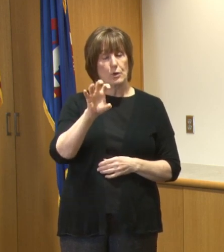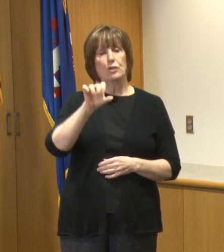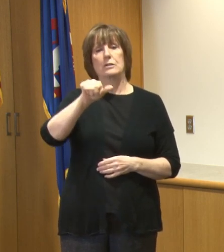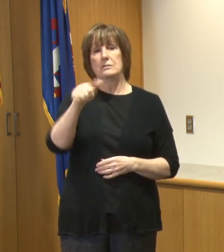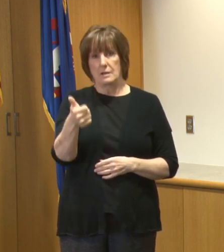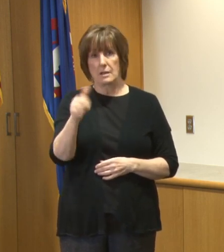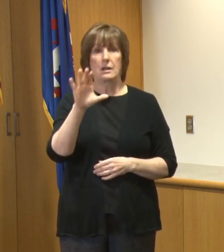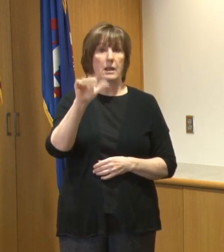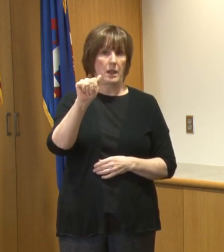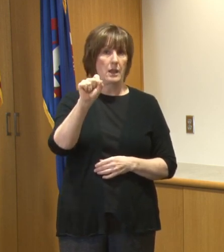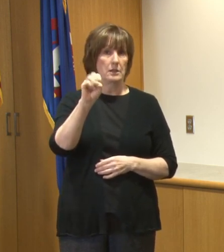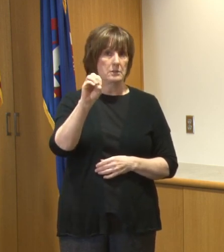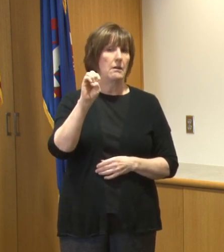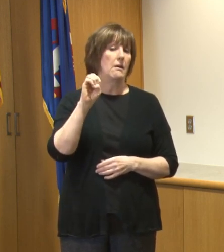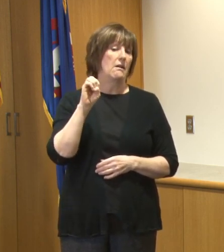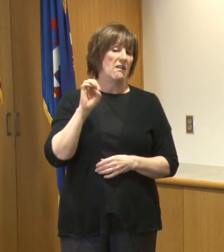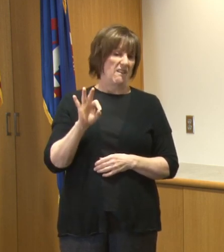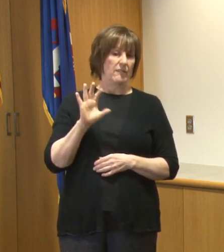210 cases of